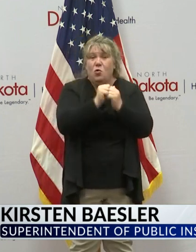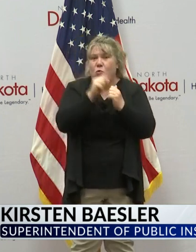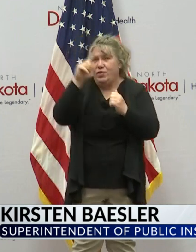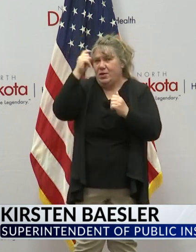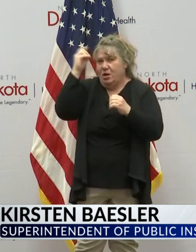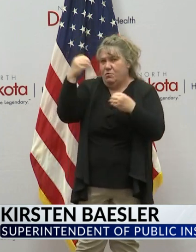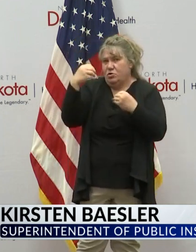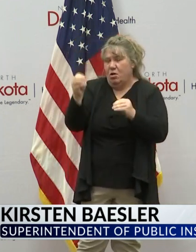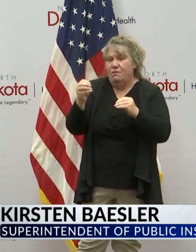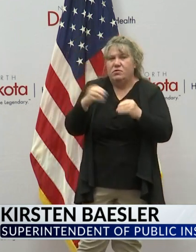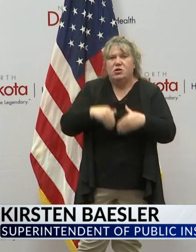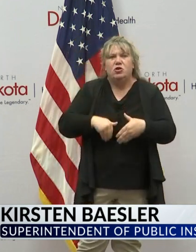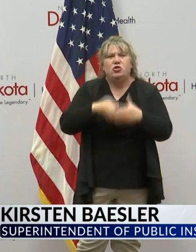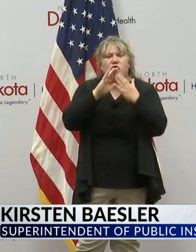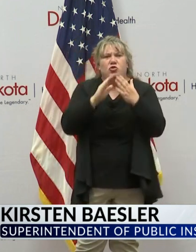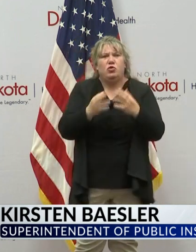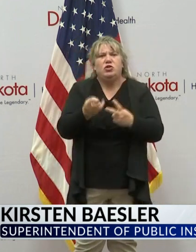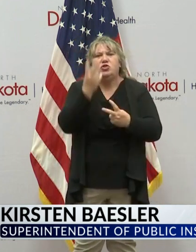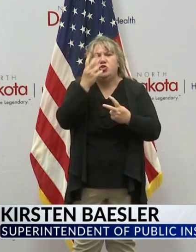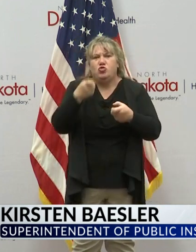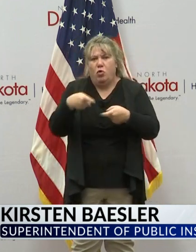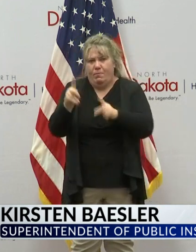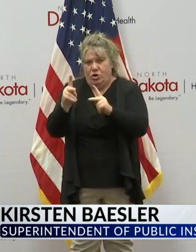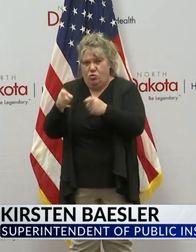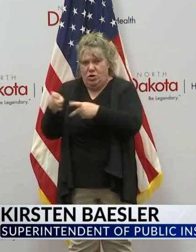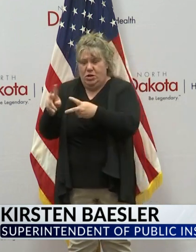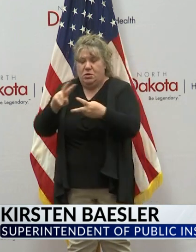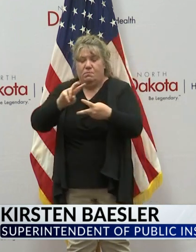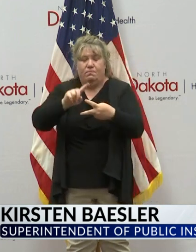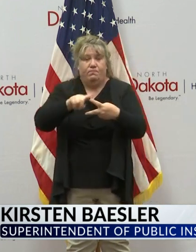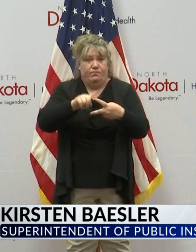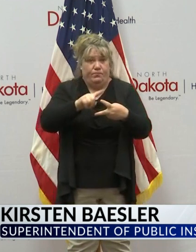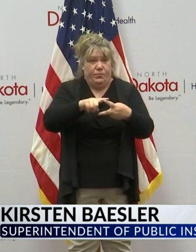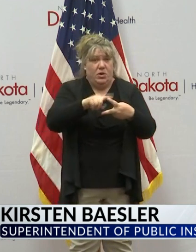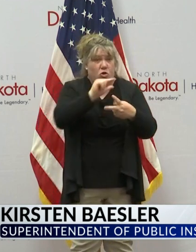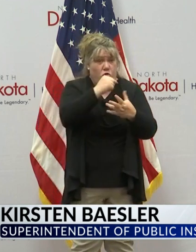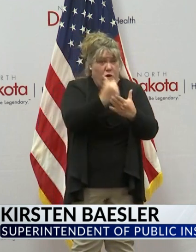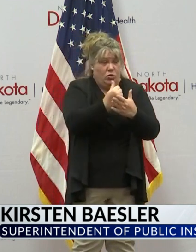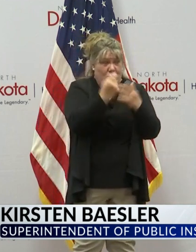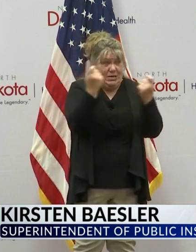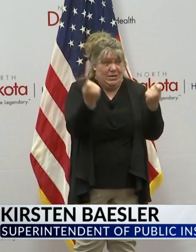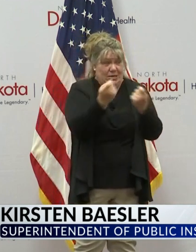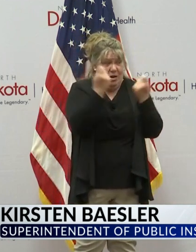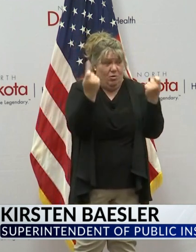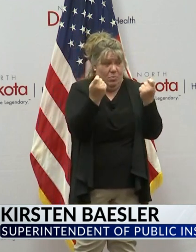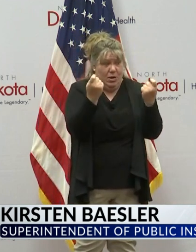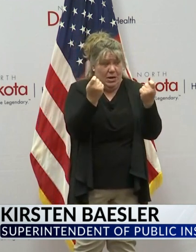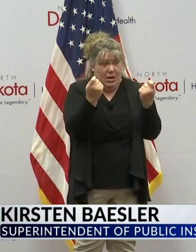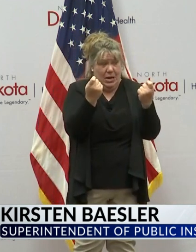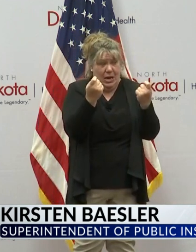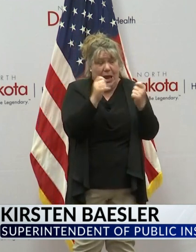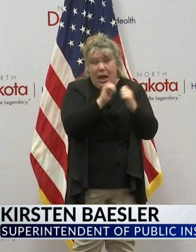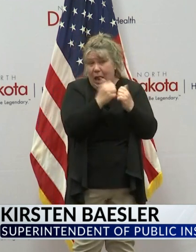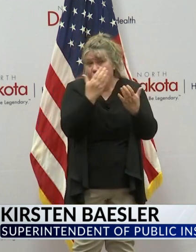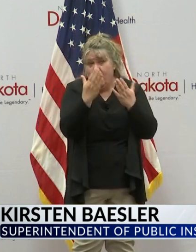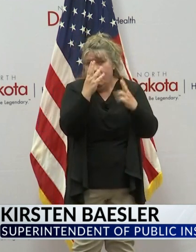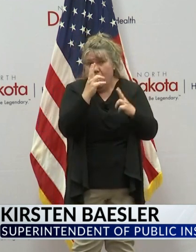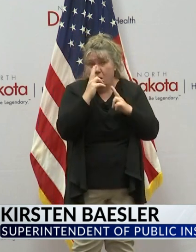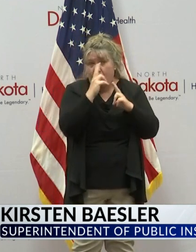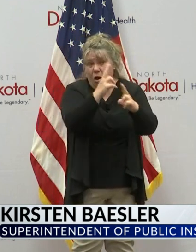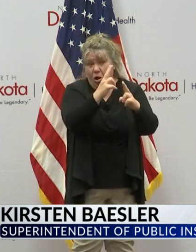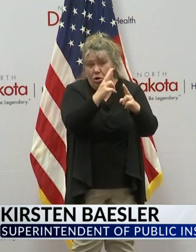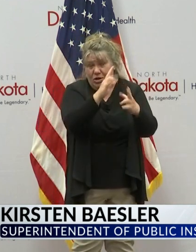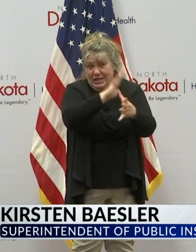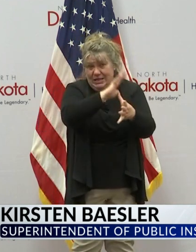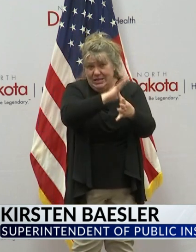Governor's Office to address two opportunities. One, graduation ceremonies, how we might honor those